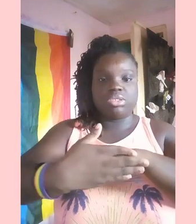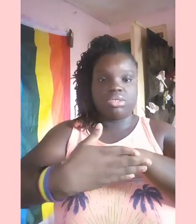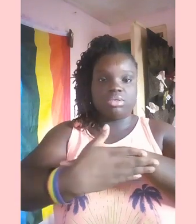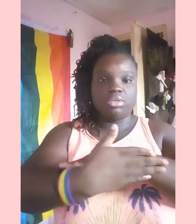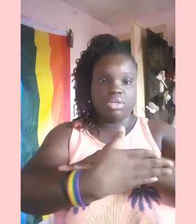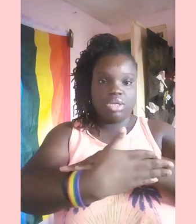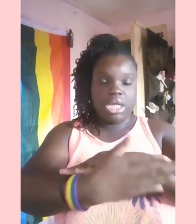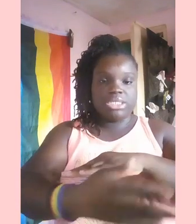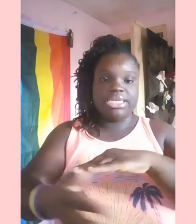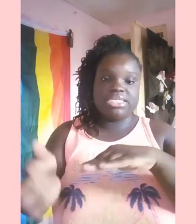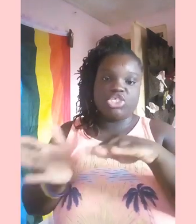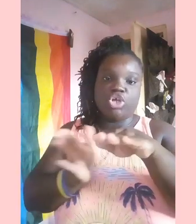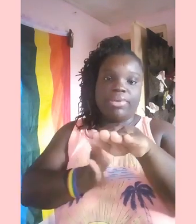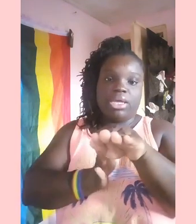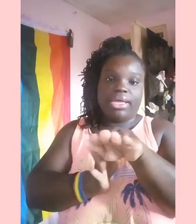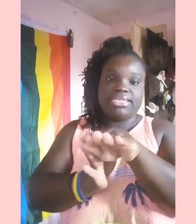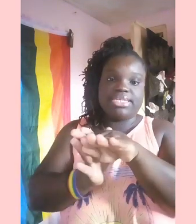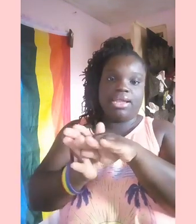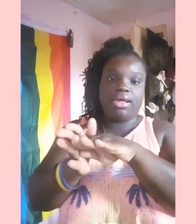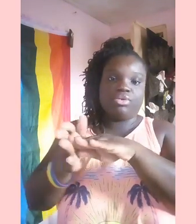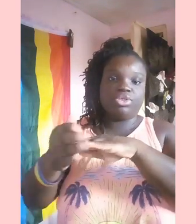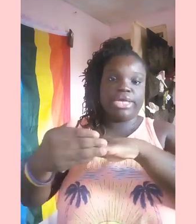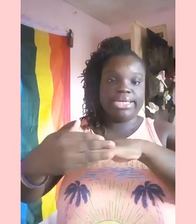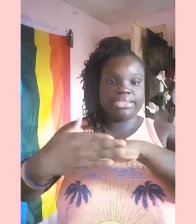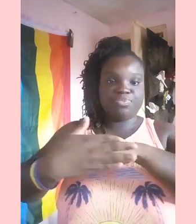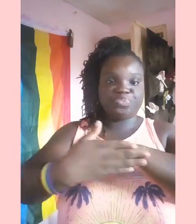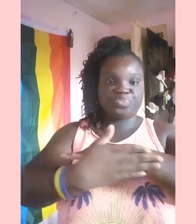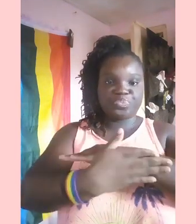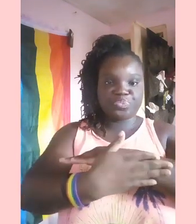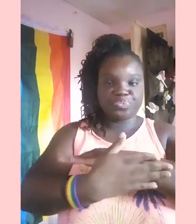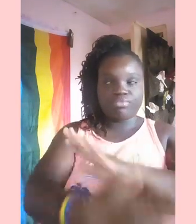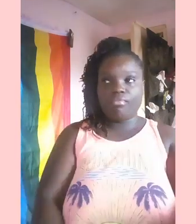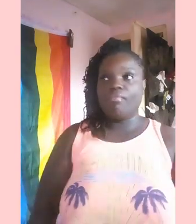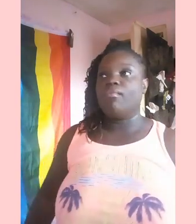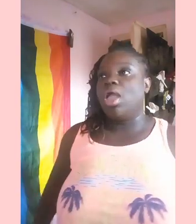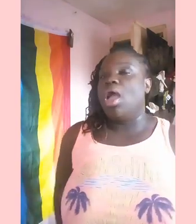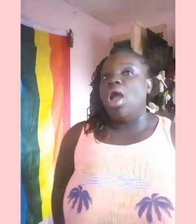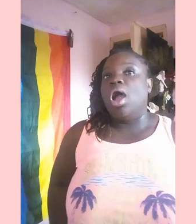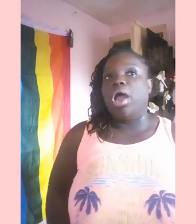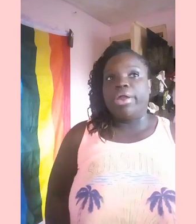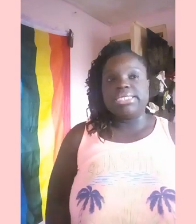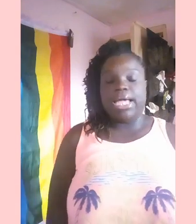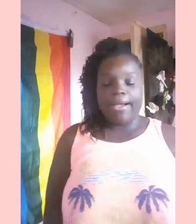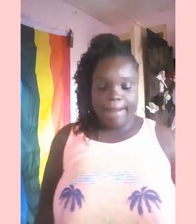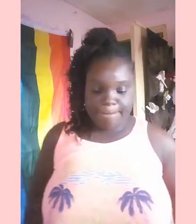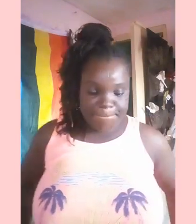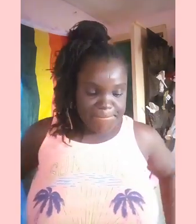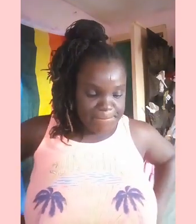water. So this is Jamaica in sign language, right? All right.